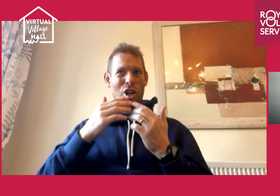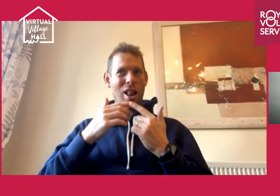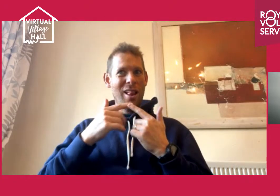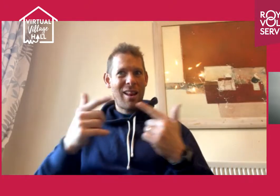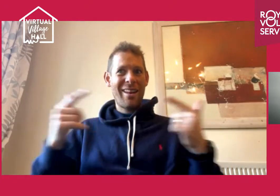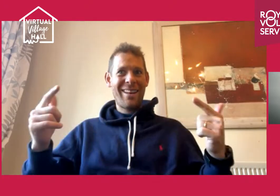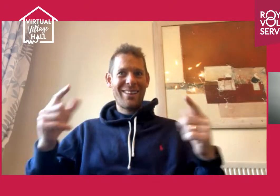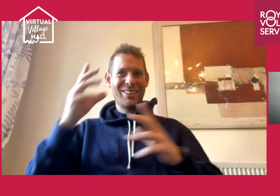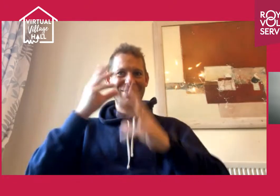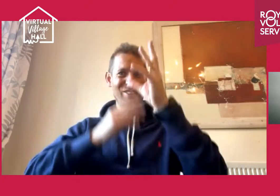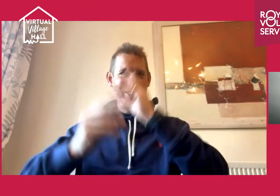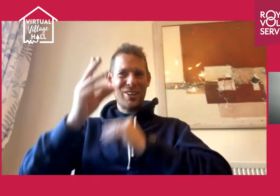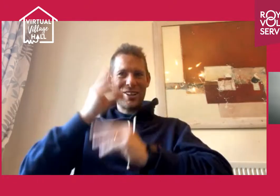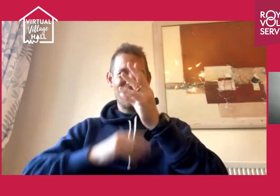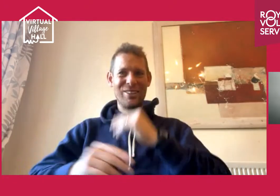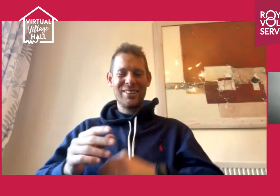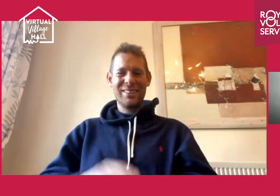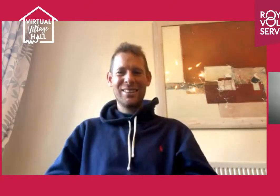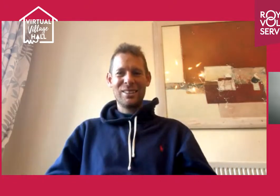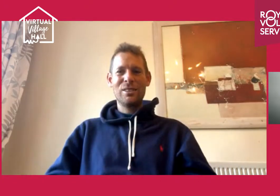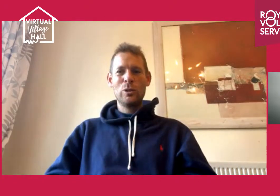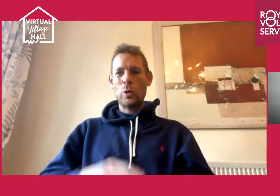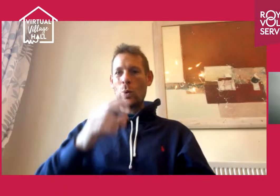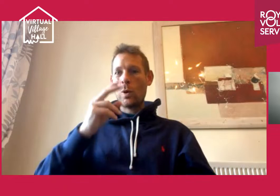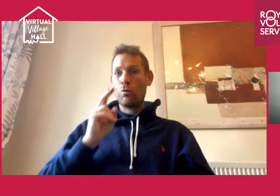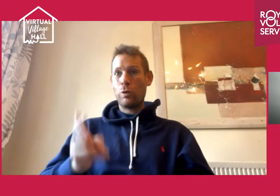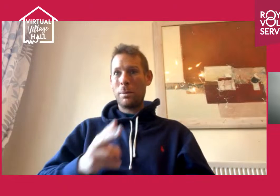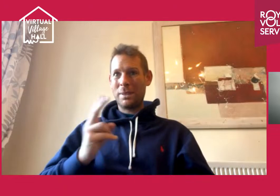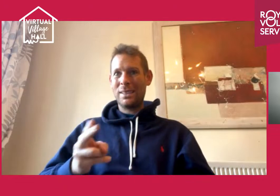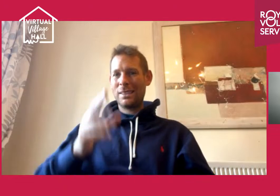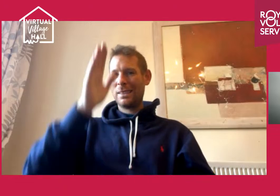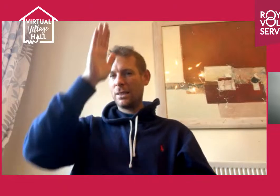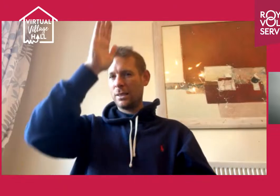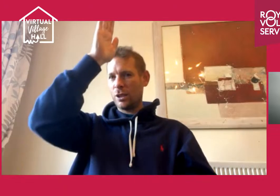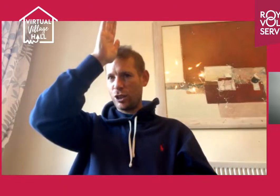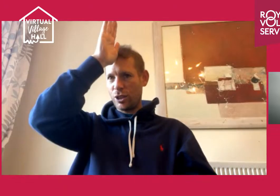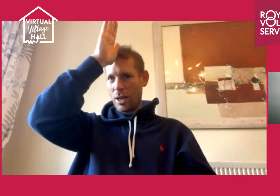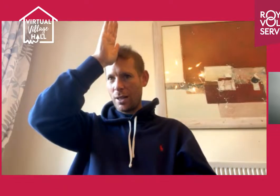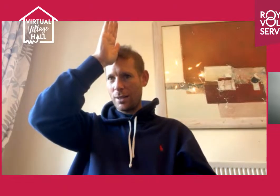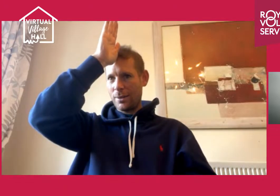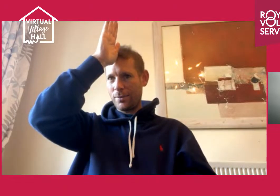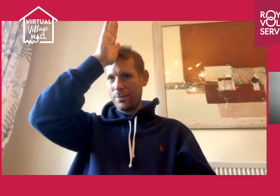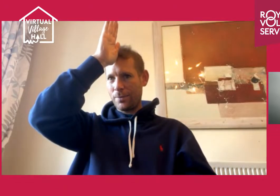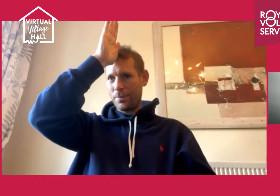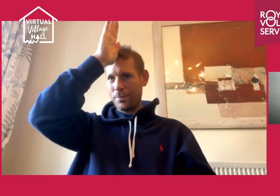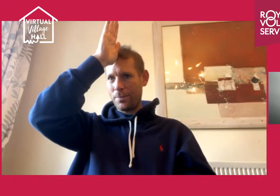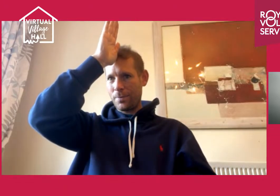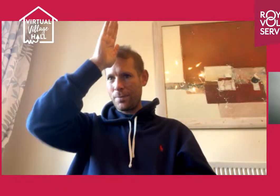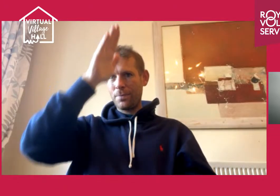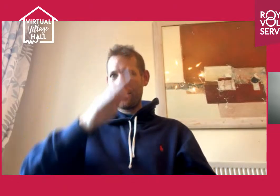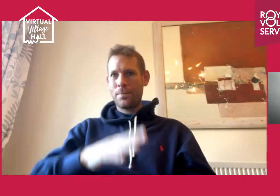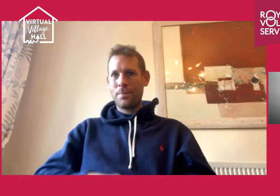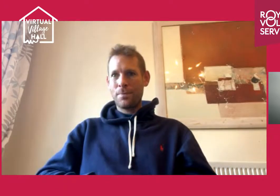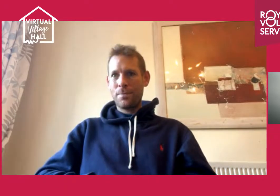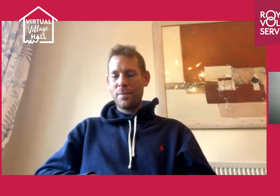I think that's plenty today. That's a lot of signs for this morning. We'll do these animal sea creatures again. So there's